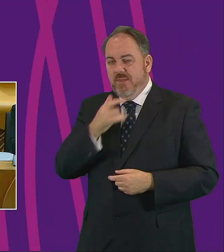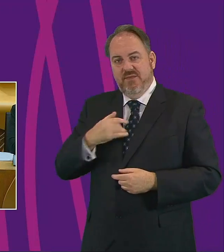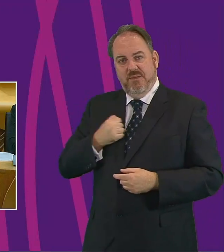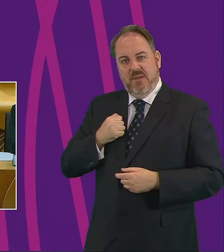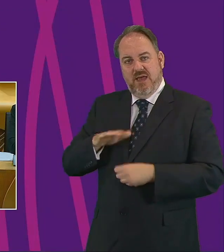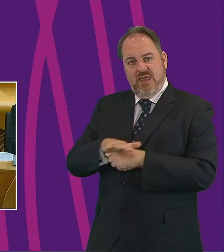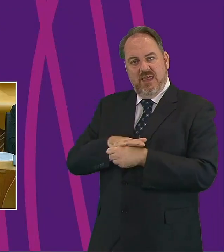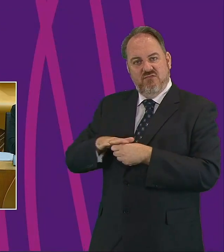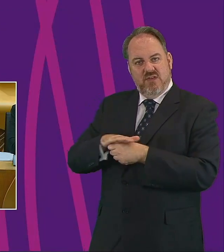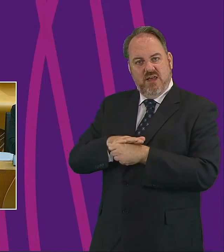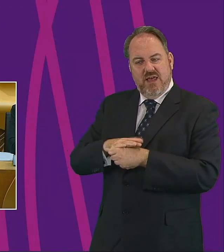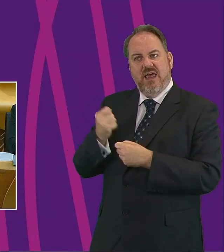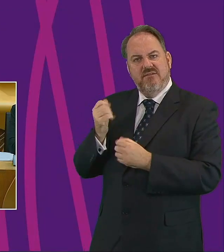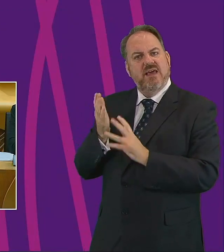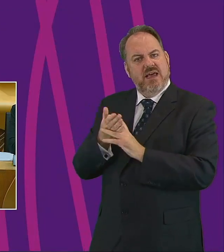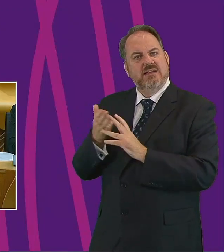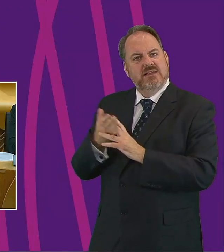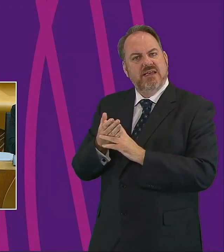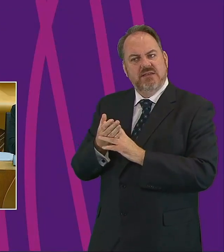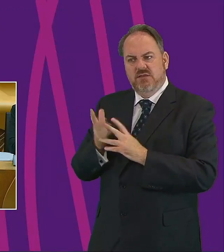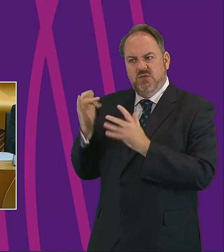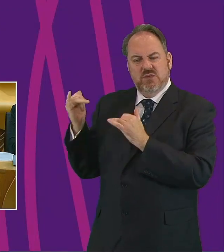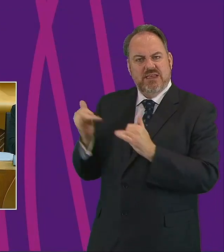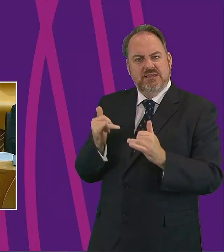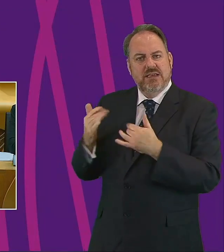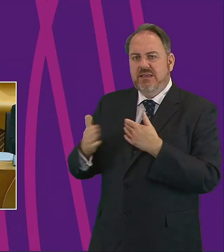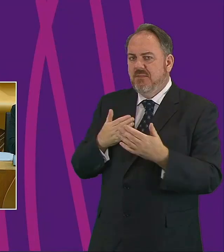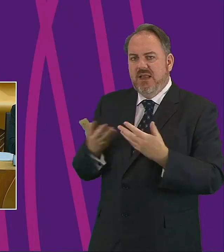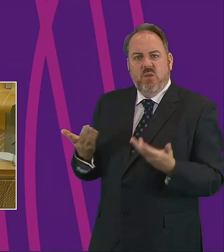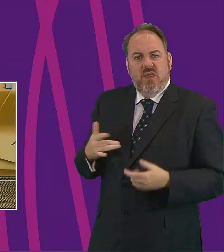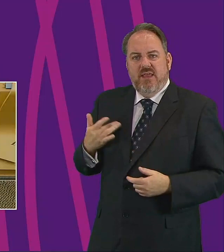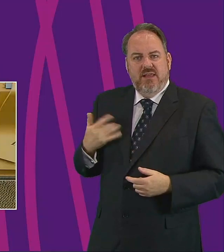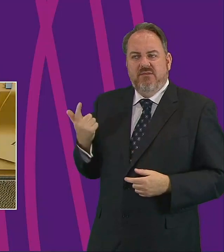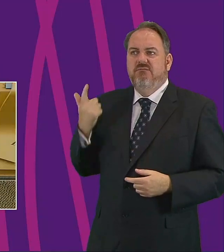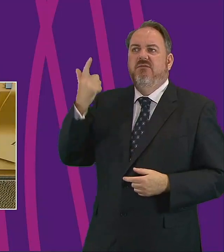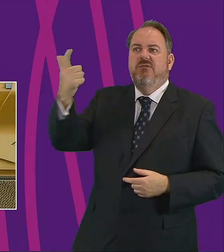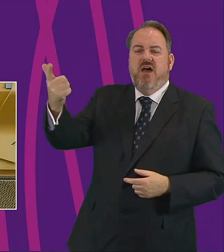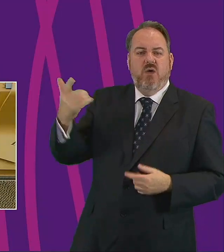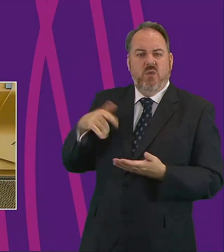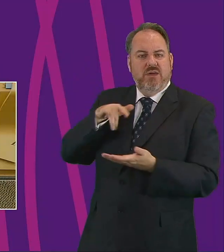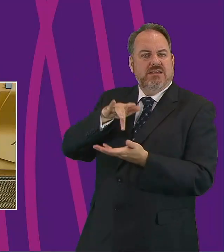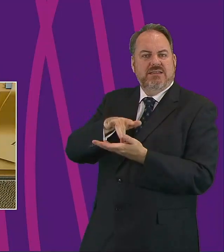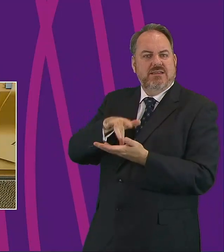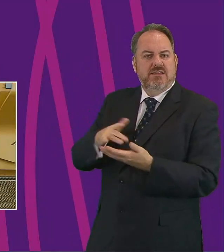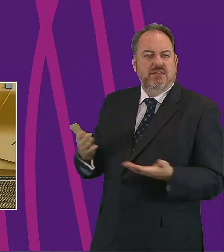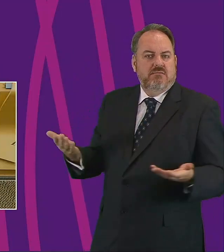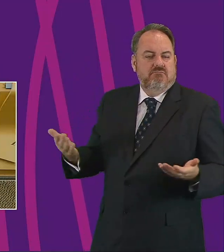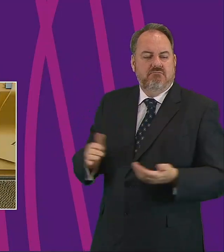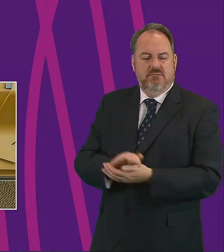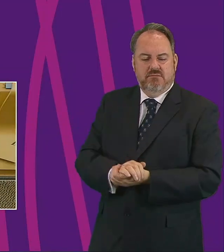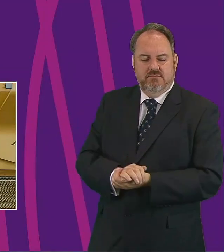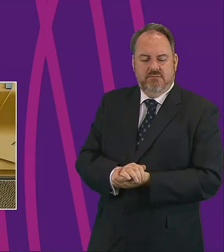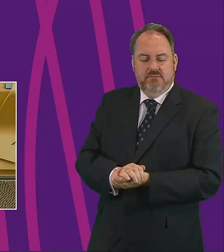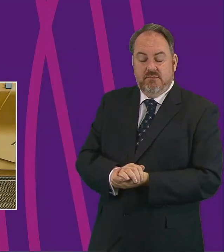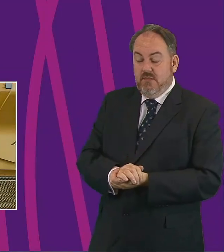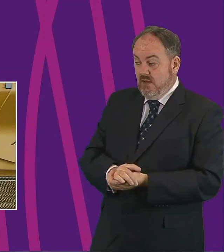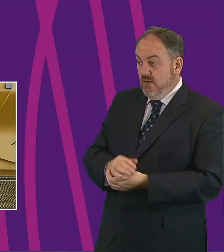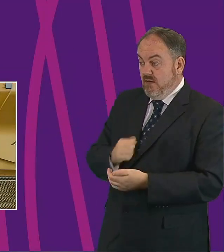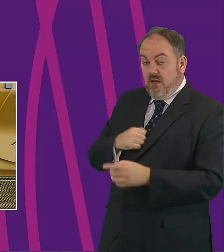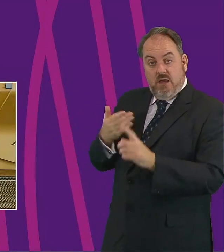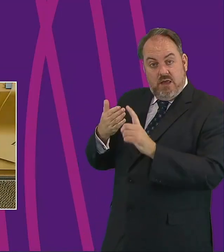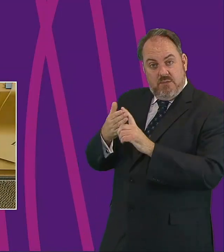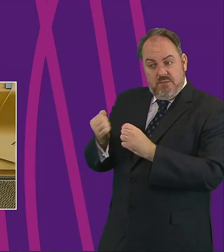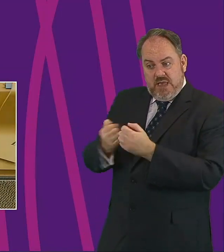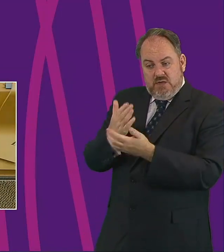to COVID-19 testing, regardless of where they live? First Minister. We are making sure that people have access to